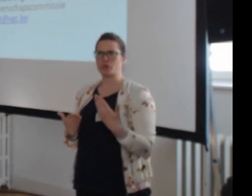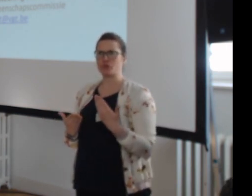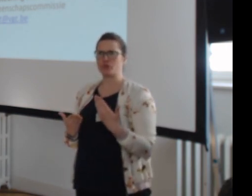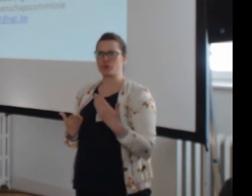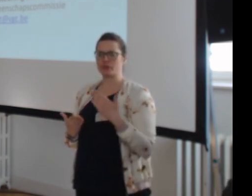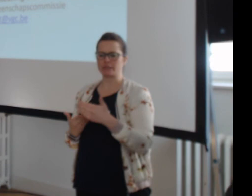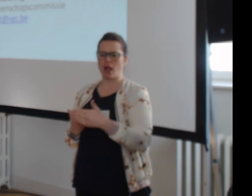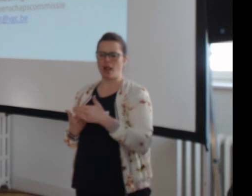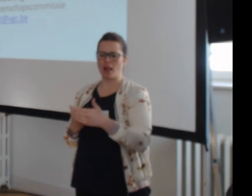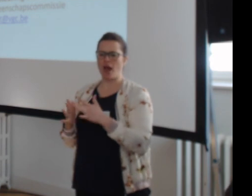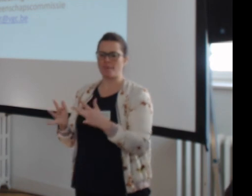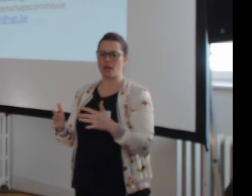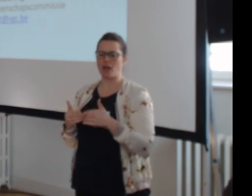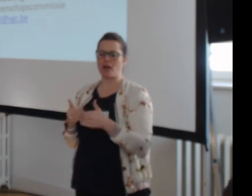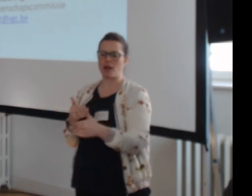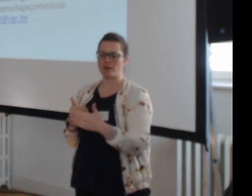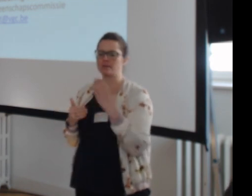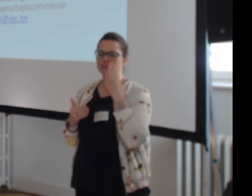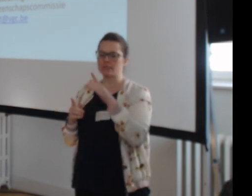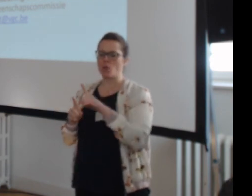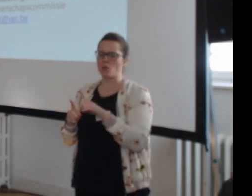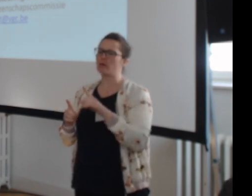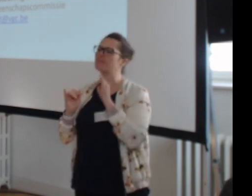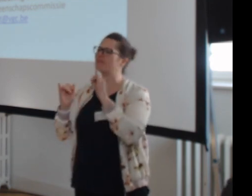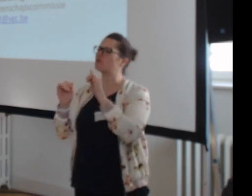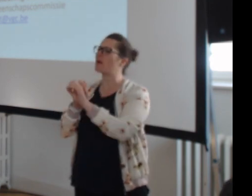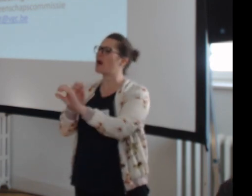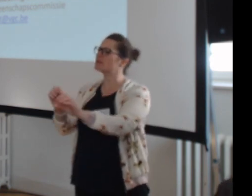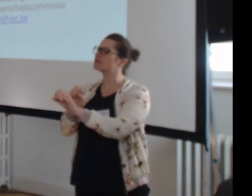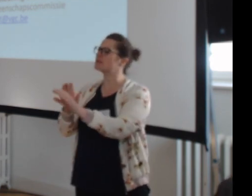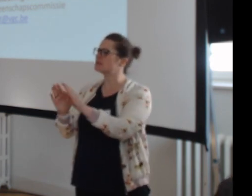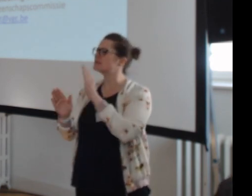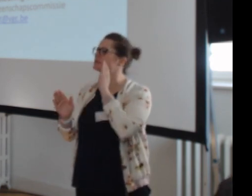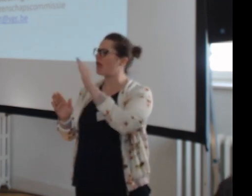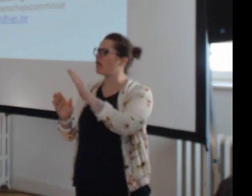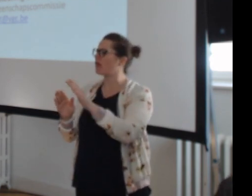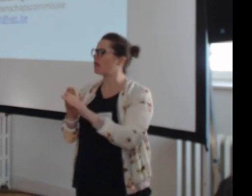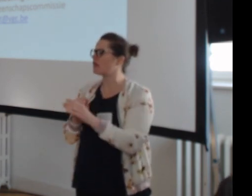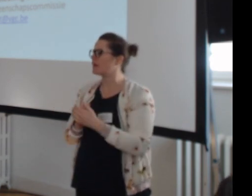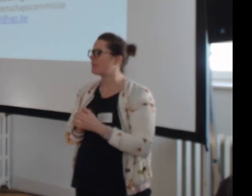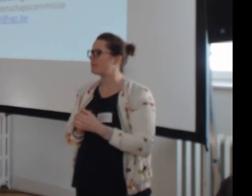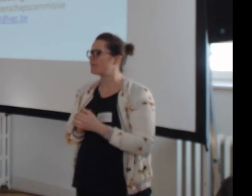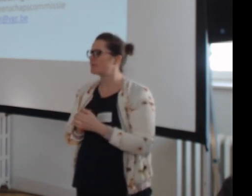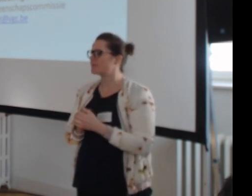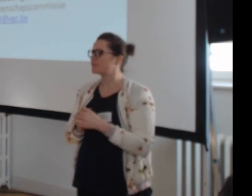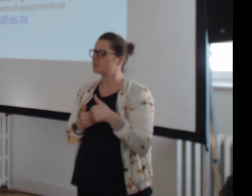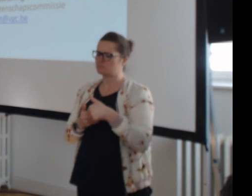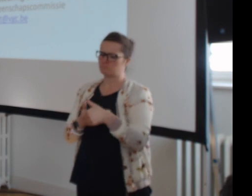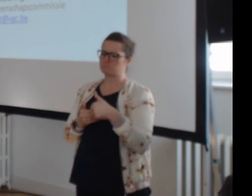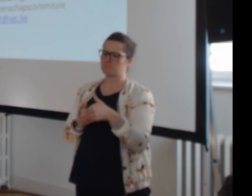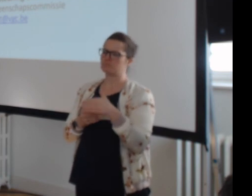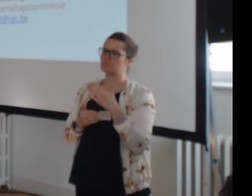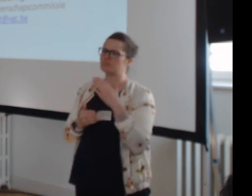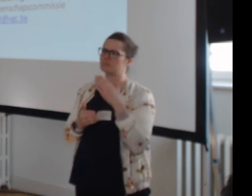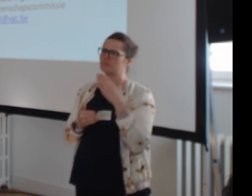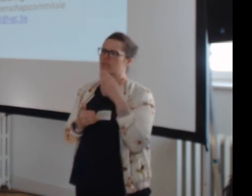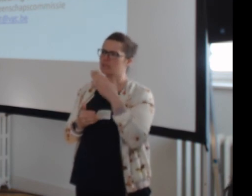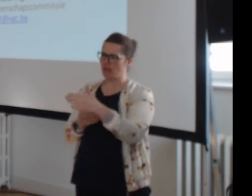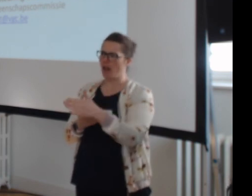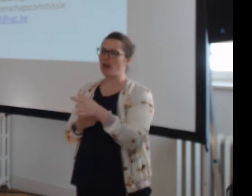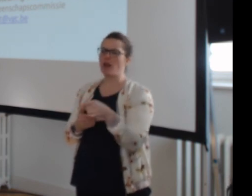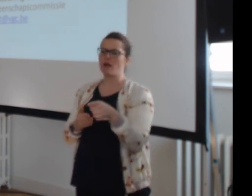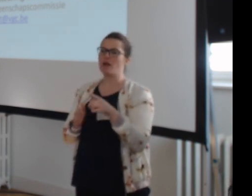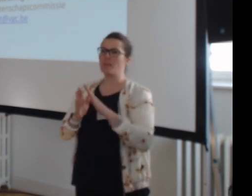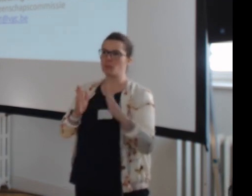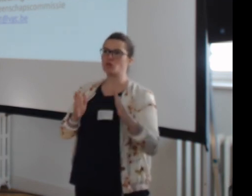be in April, we will also give some information session about it, that we will allow